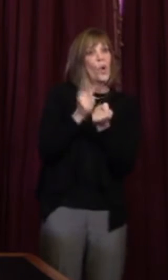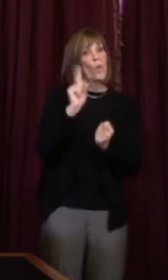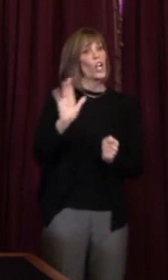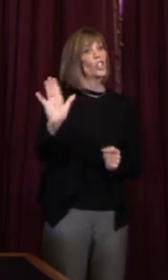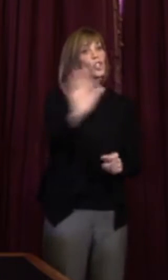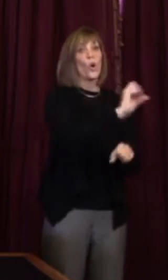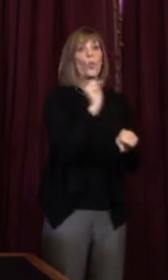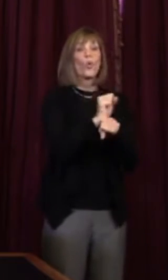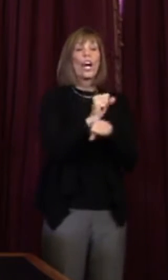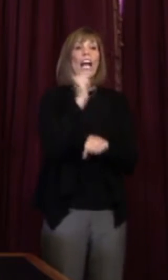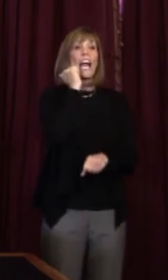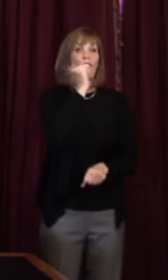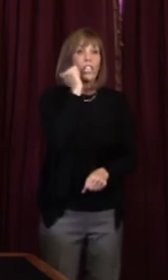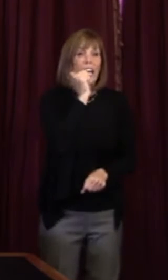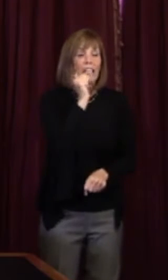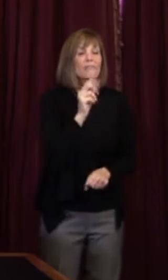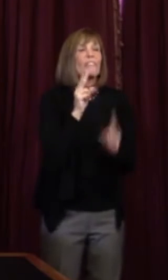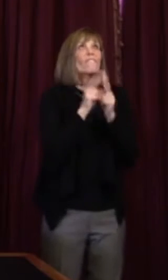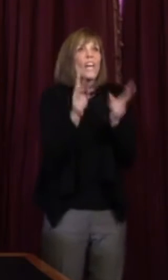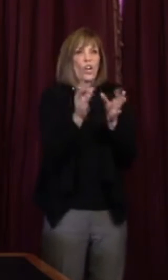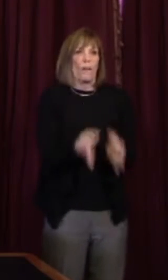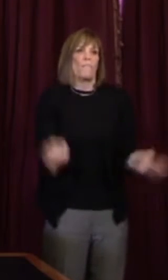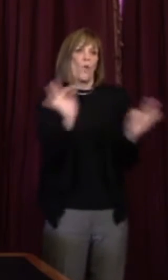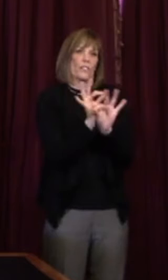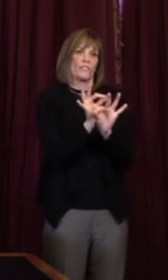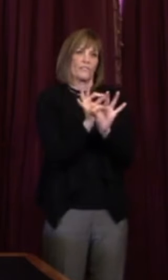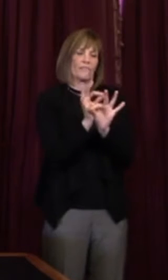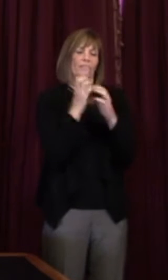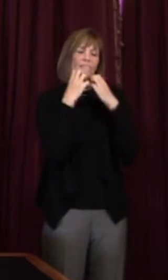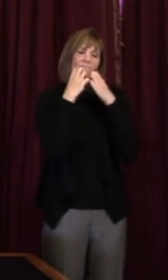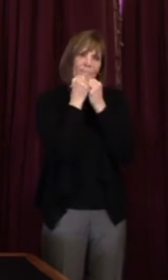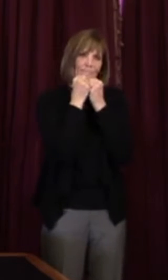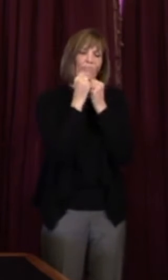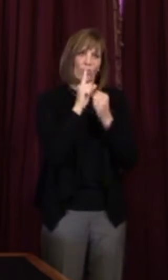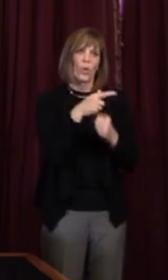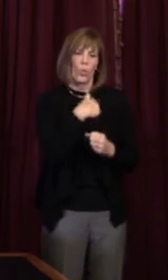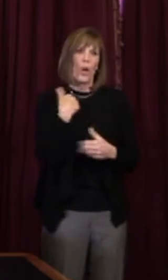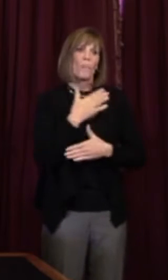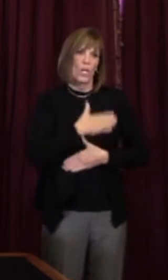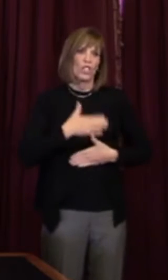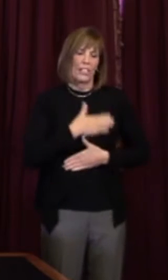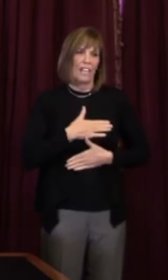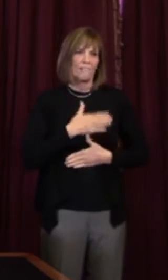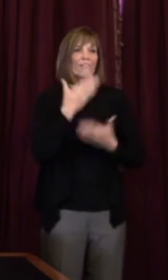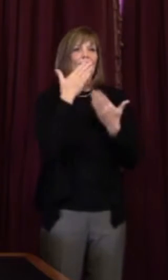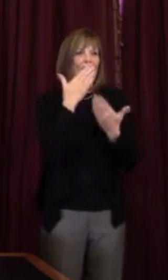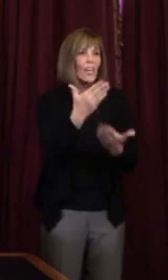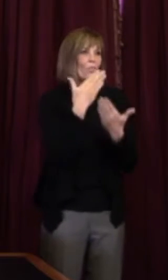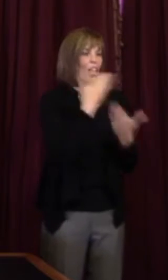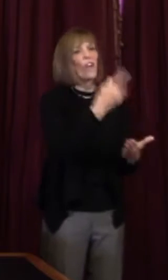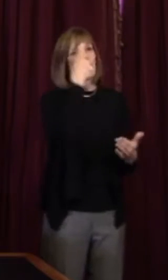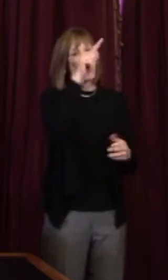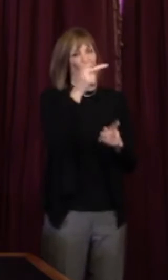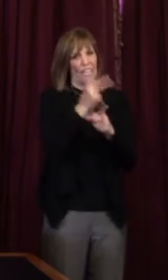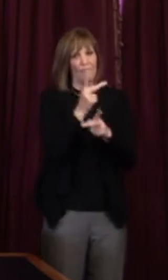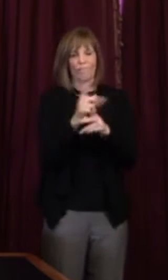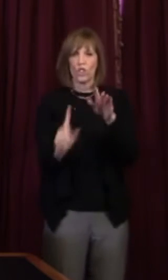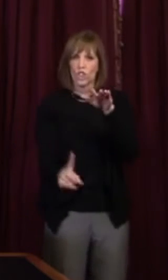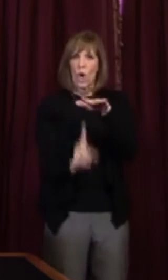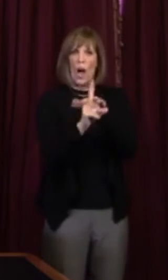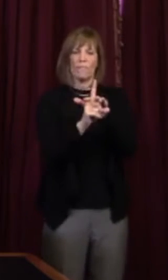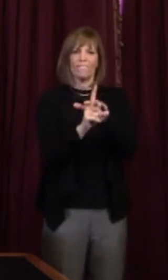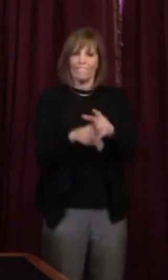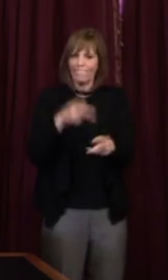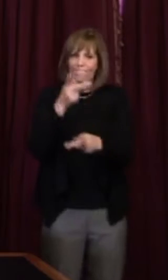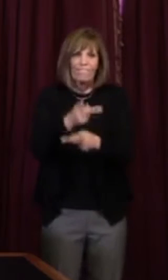do every day is so important and so very appreciated. So thank you for continuing to show up and